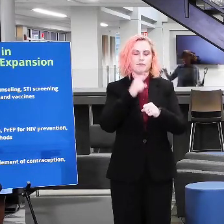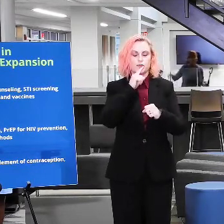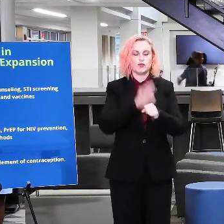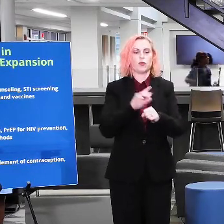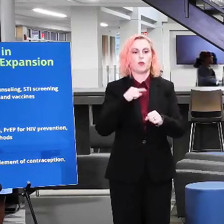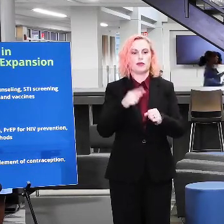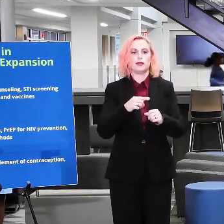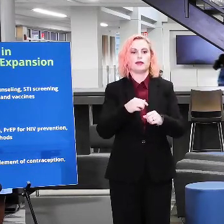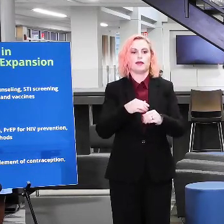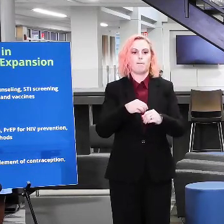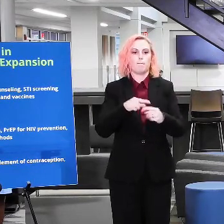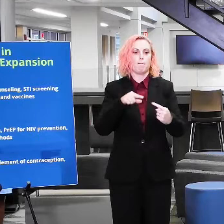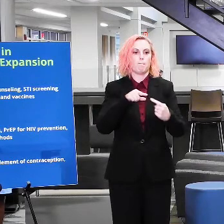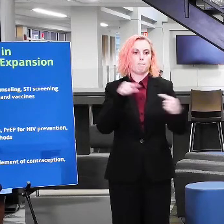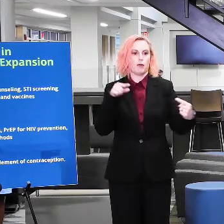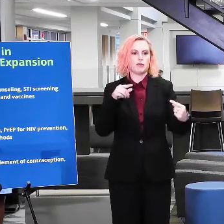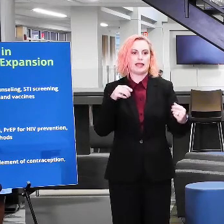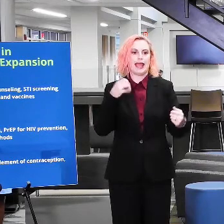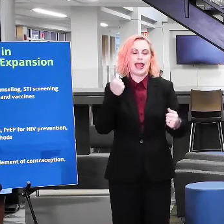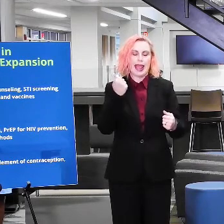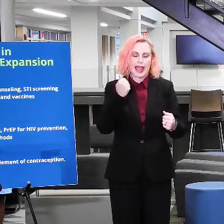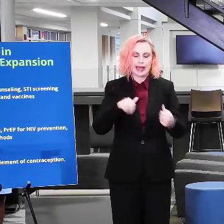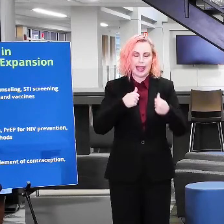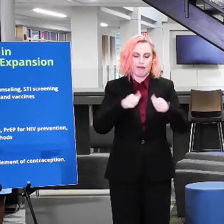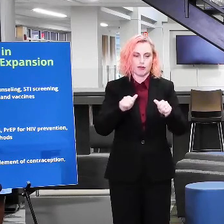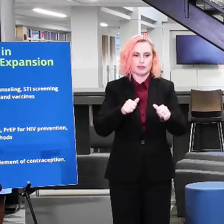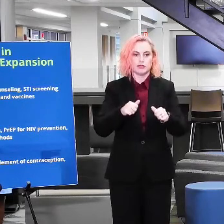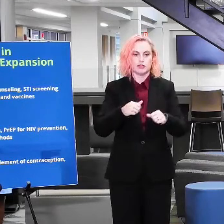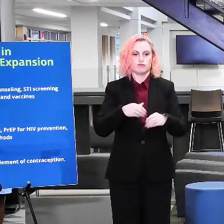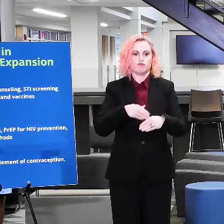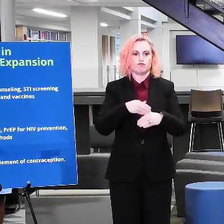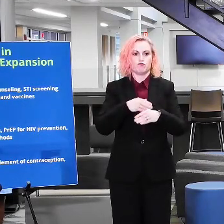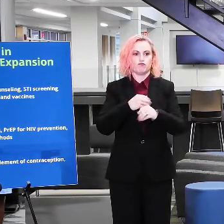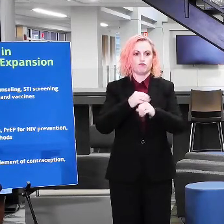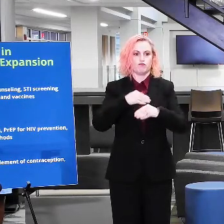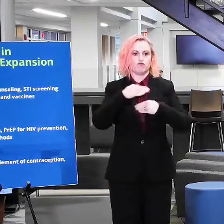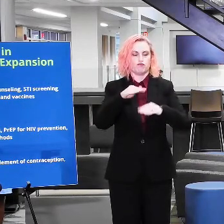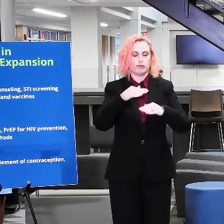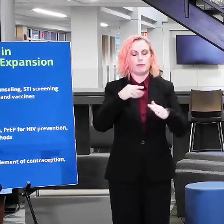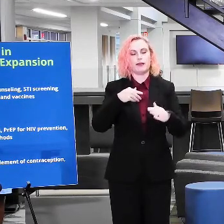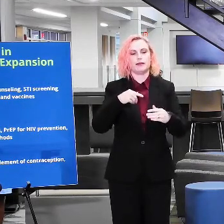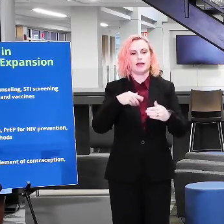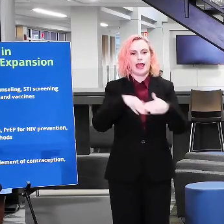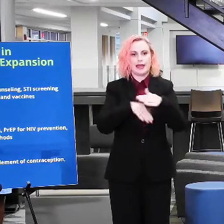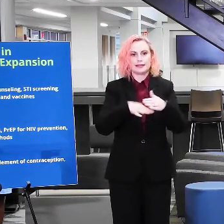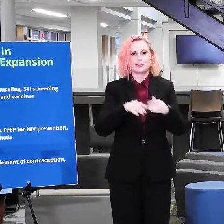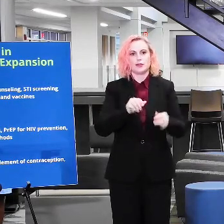legal access to abortion care. In Howard County,